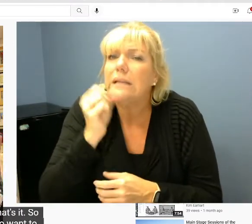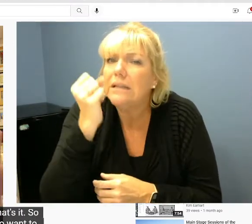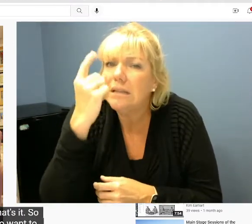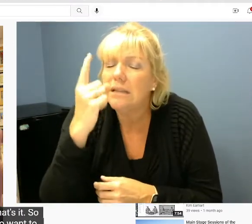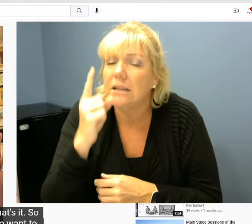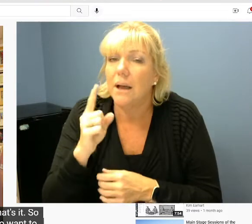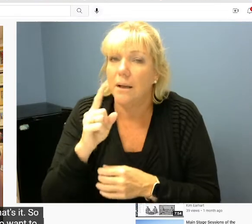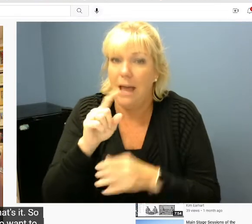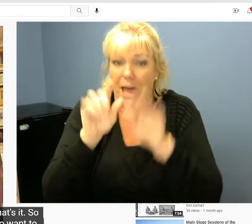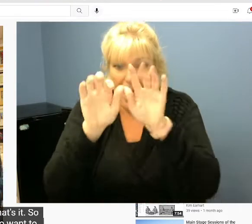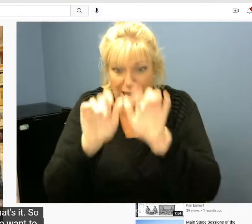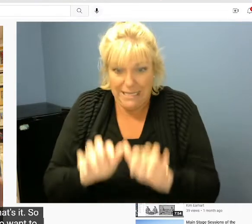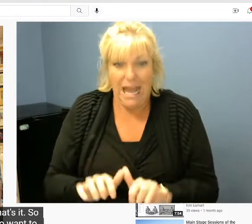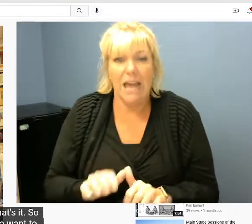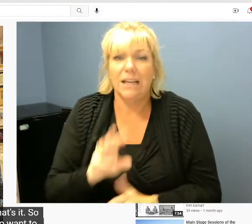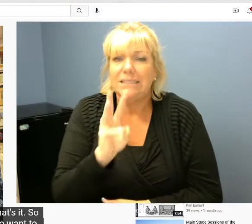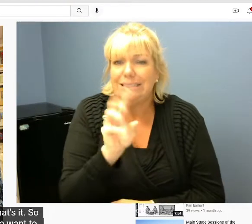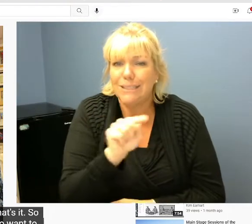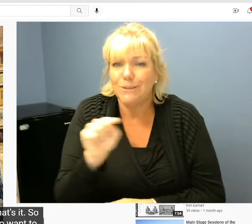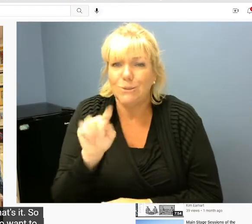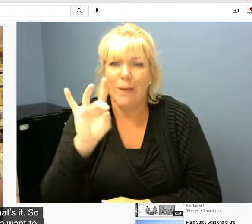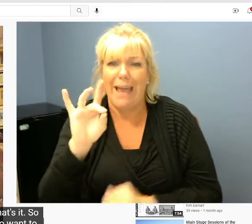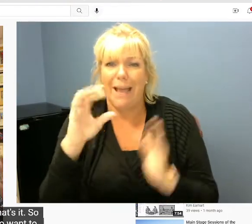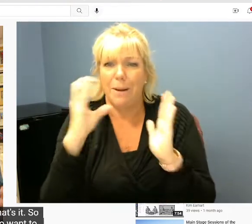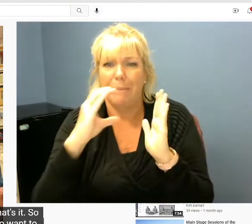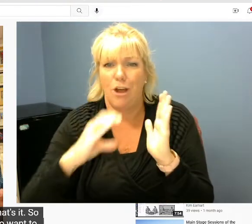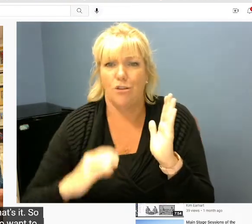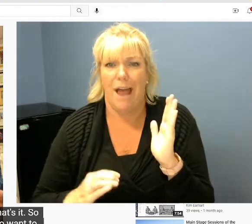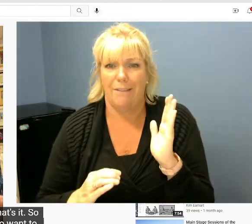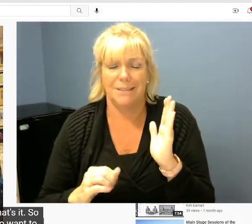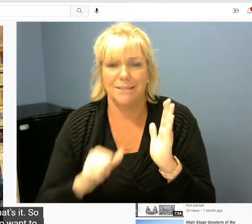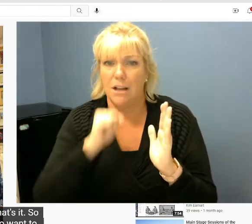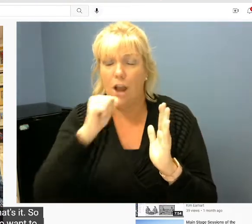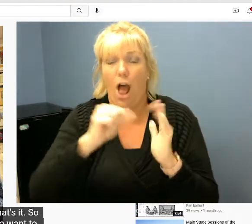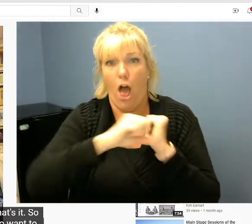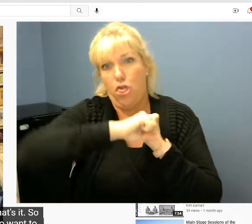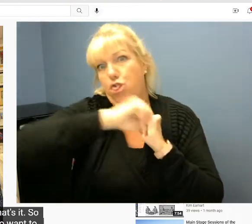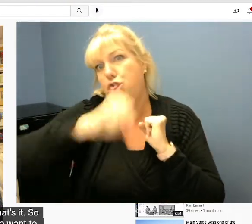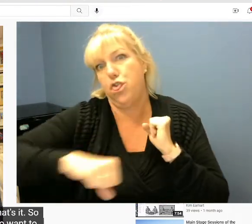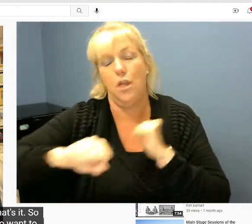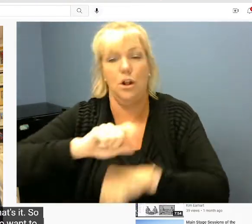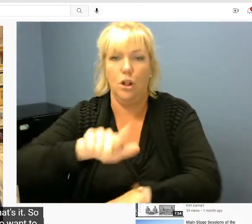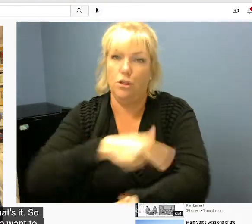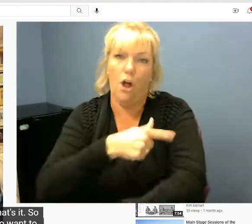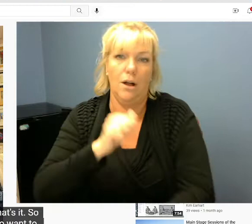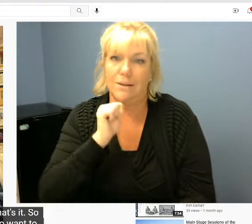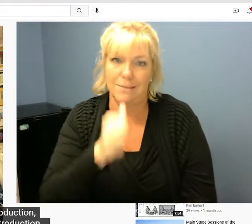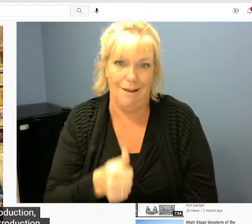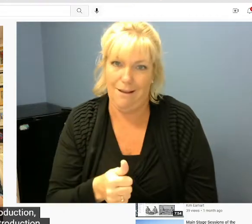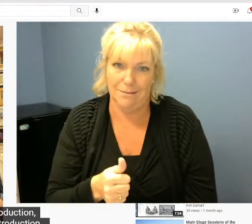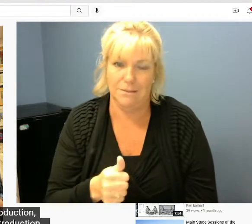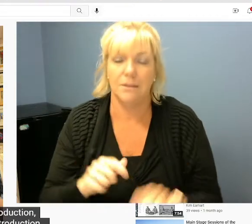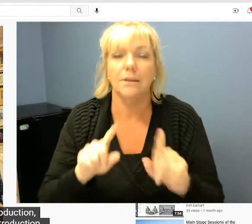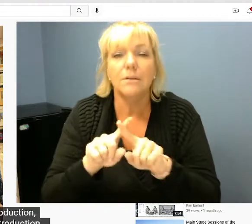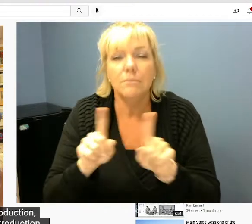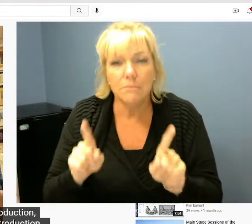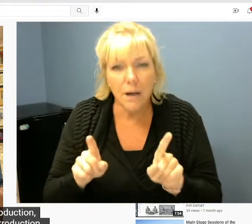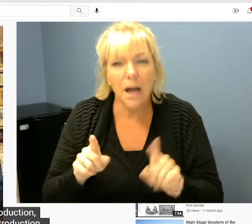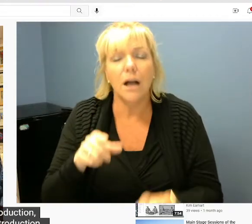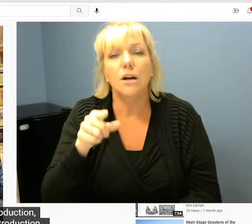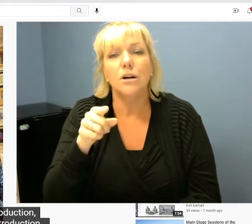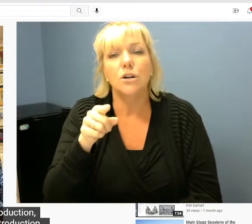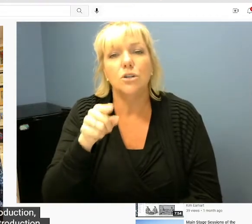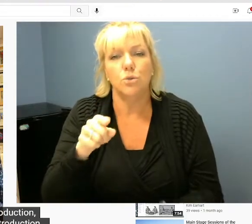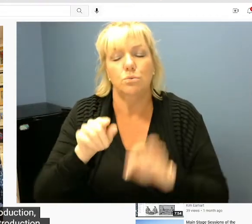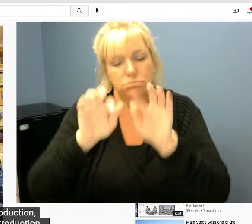6 to 8 paragraphs. That's it. So it's not a terribly long essay, but you do want to write it up in